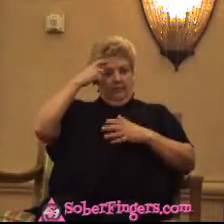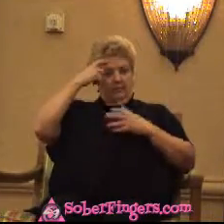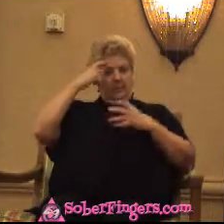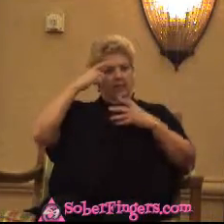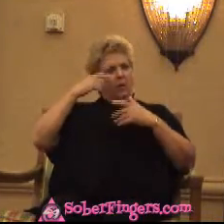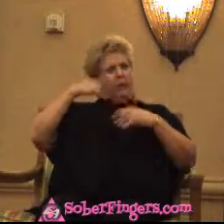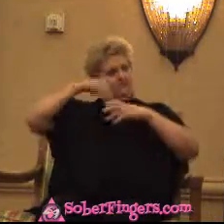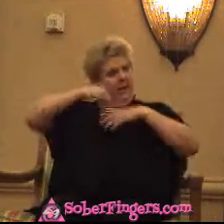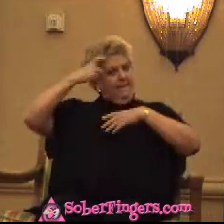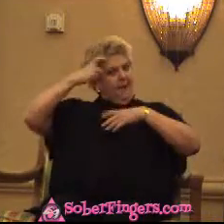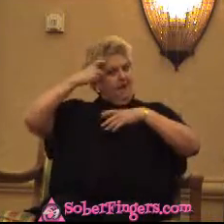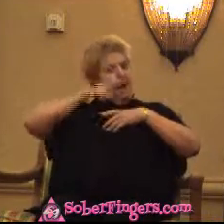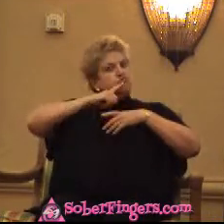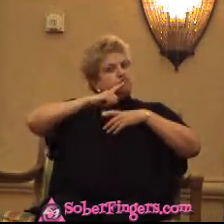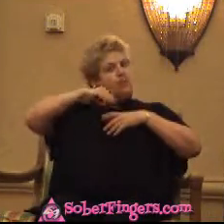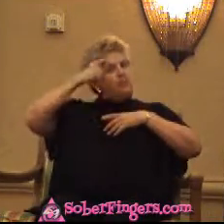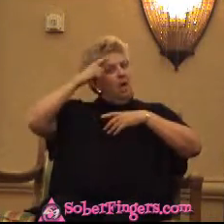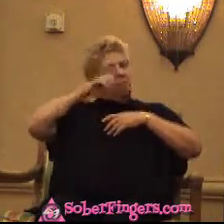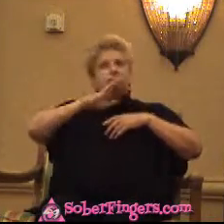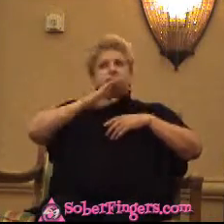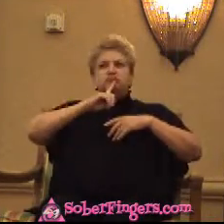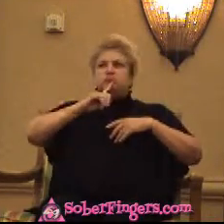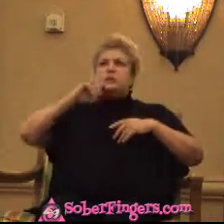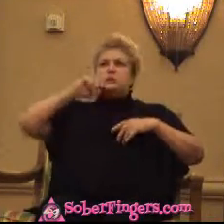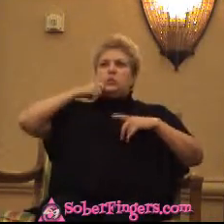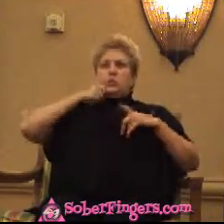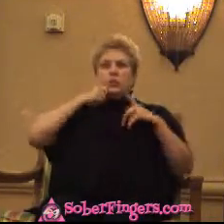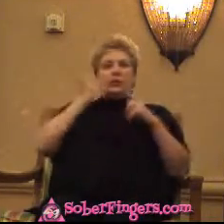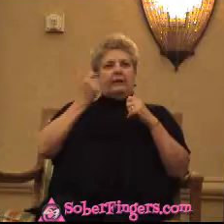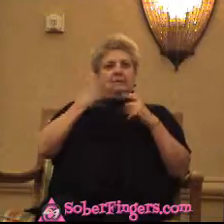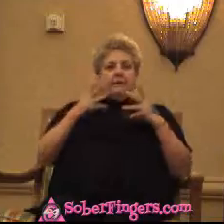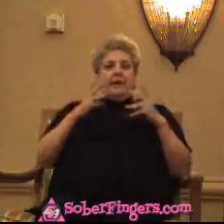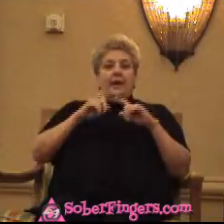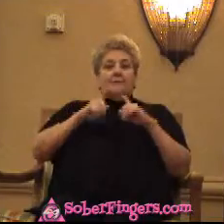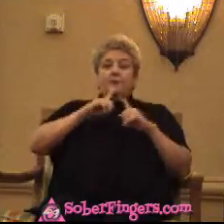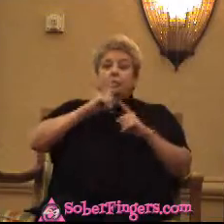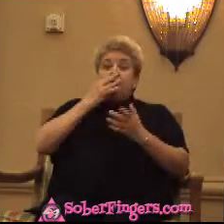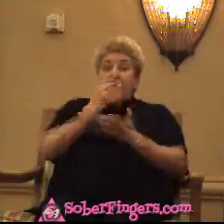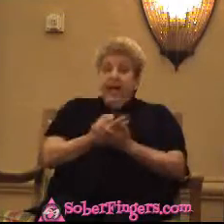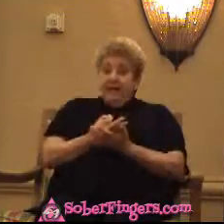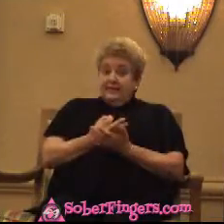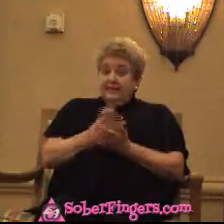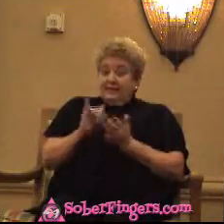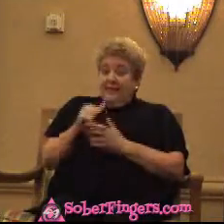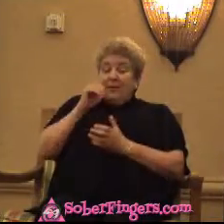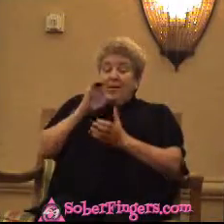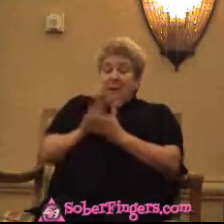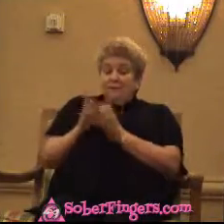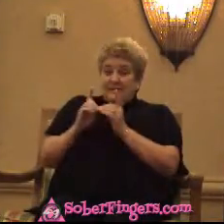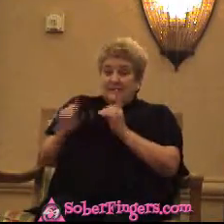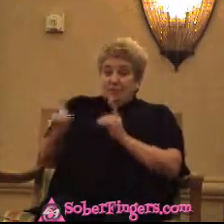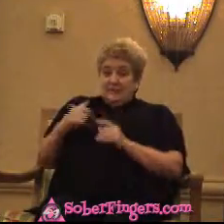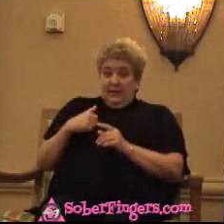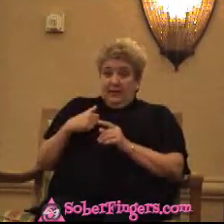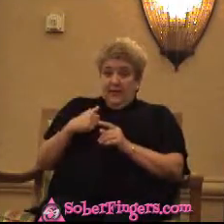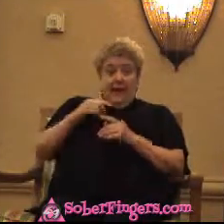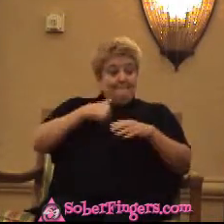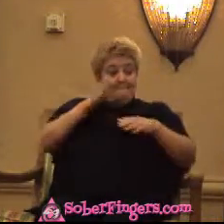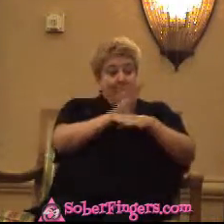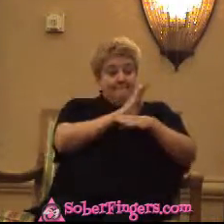my head. I really wasn't getting away with it. The fact of the matter was is that my wife was divorcing me. My business was going down the tube.